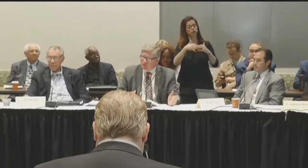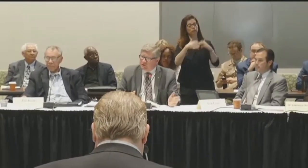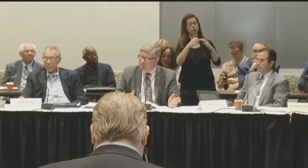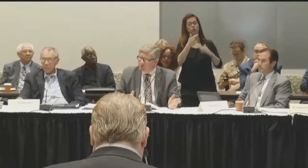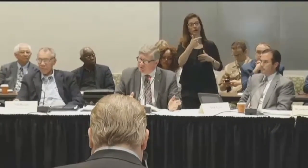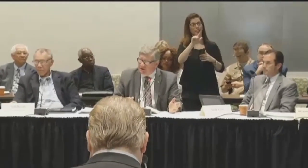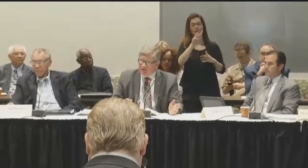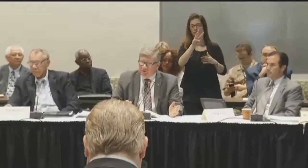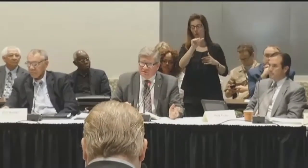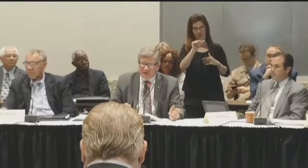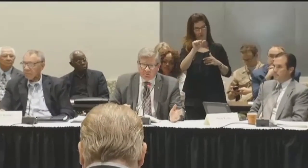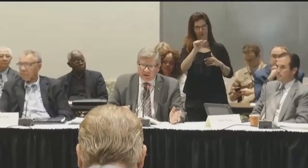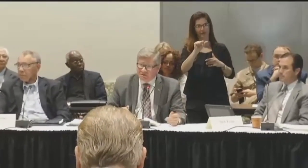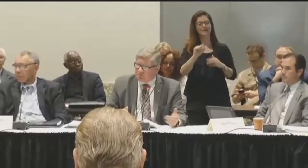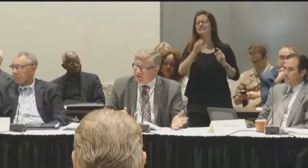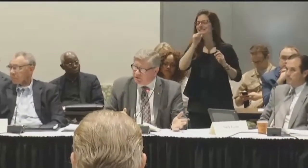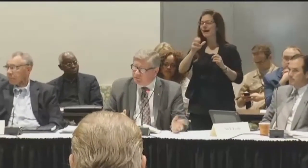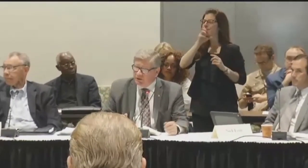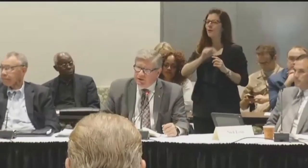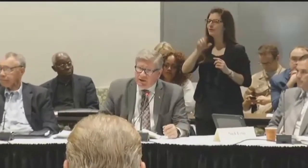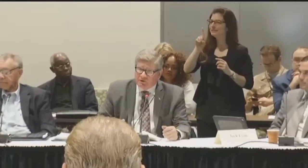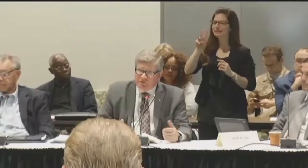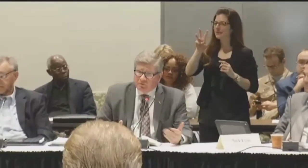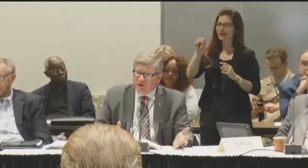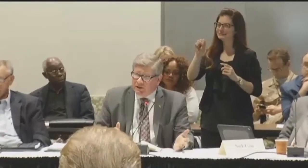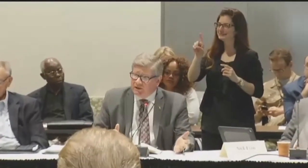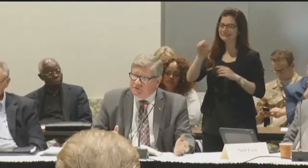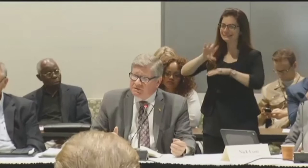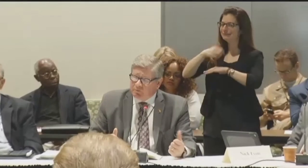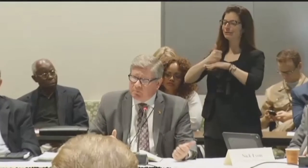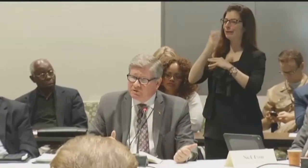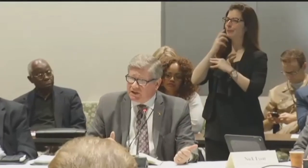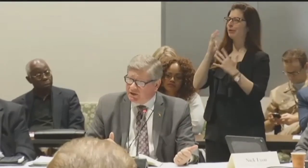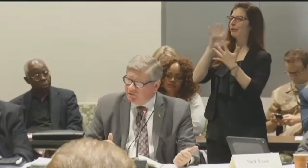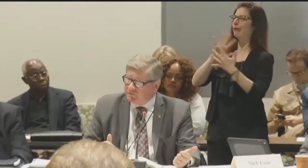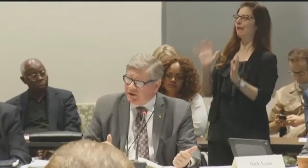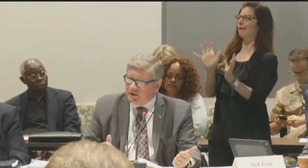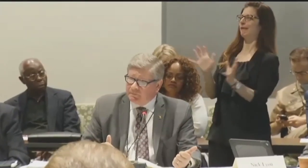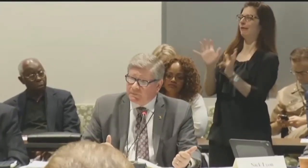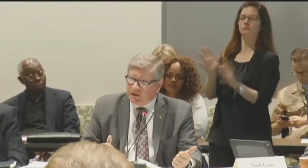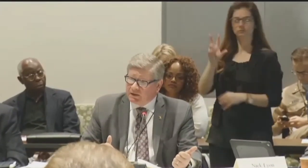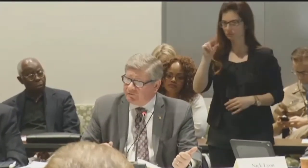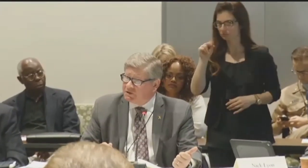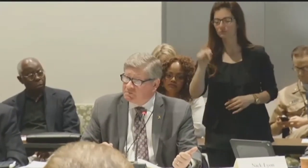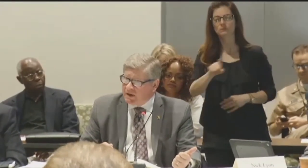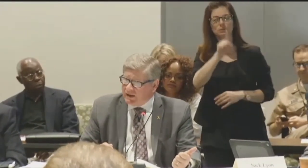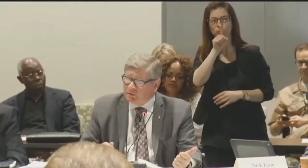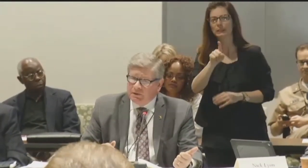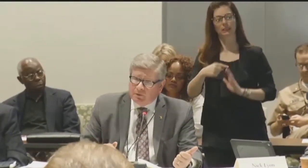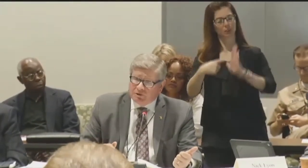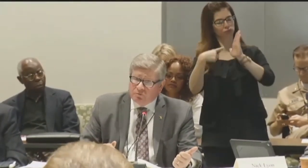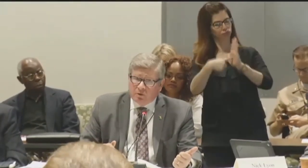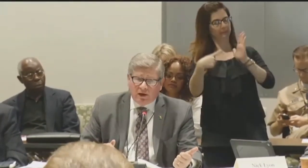the old DWSD dressed up as something different. It truly is a representative governance